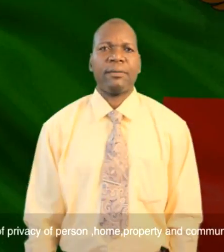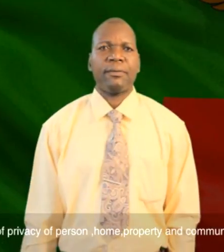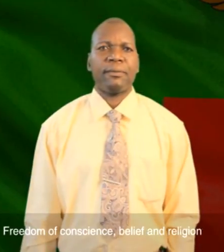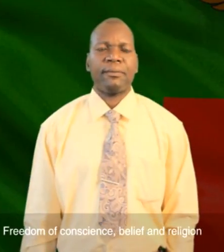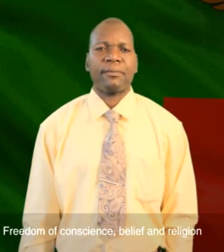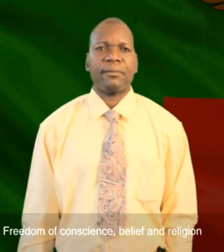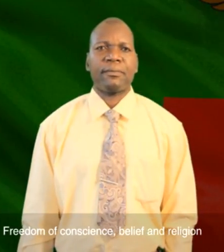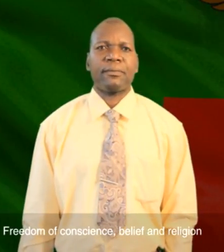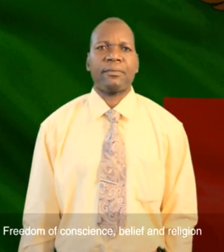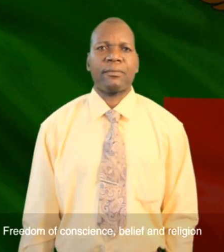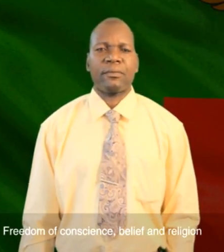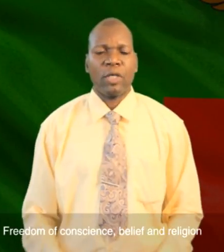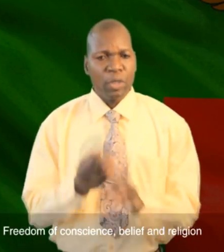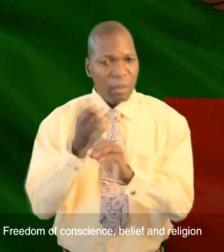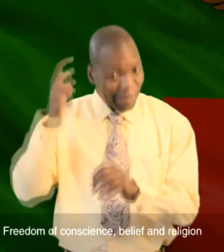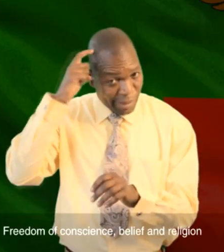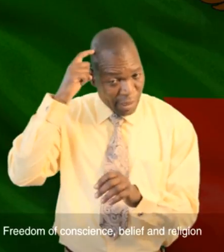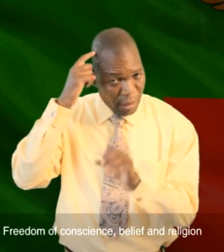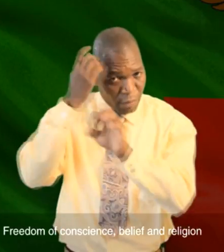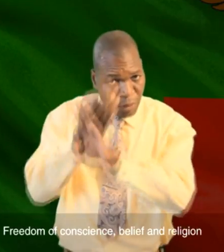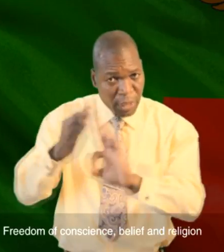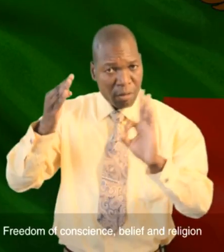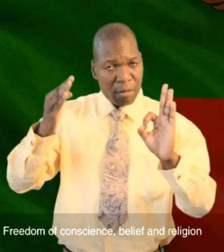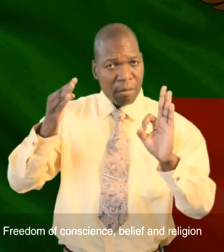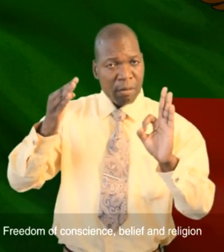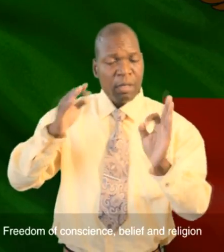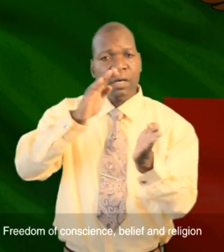freedom of conscience, belief, and religion,